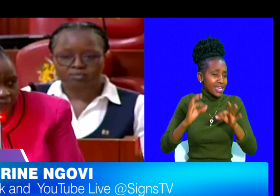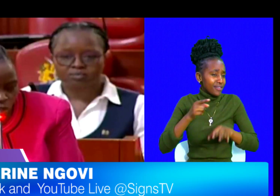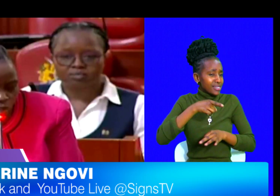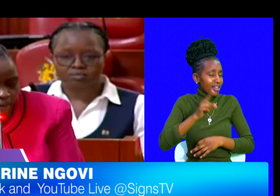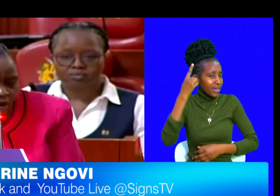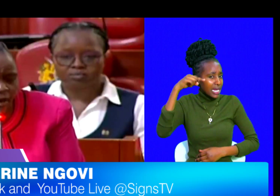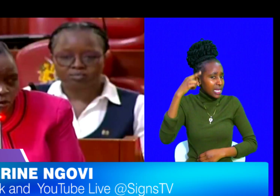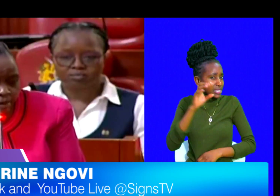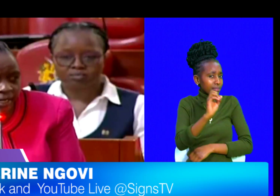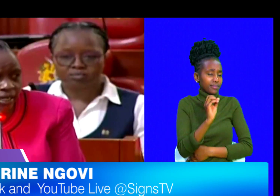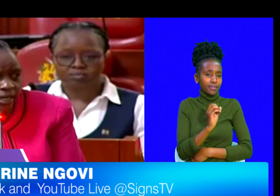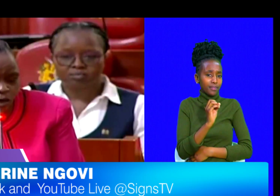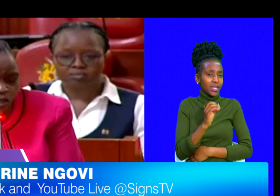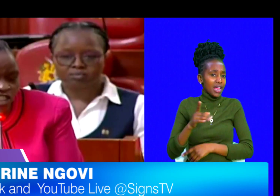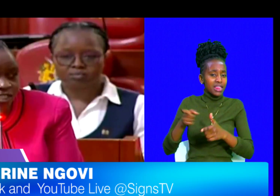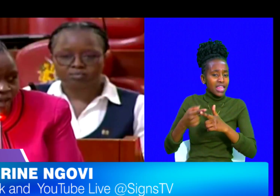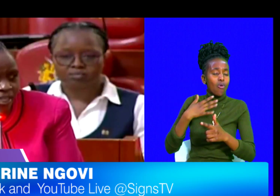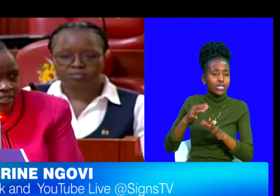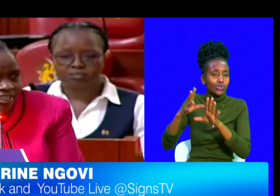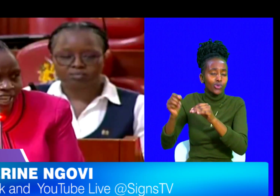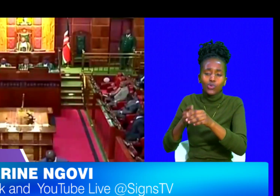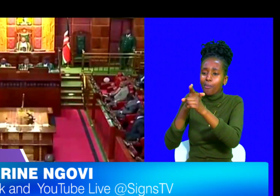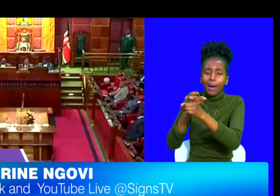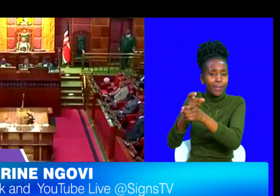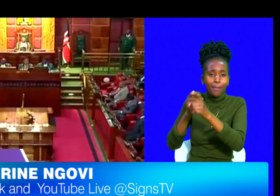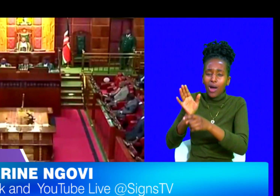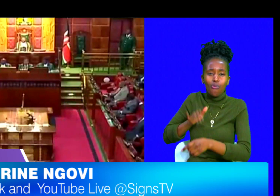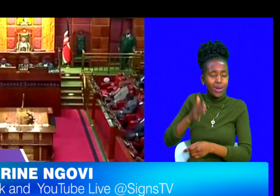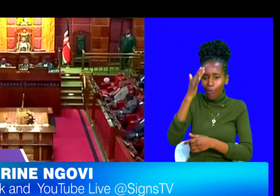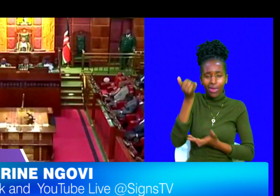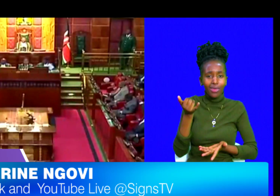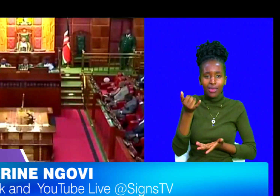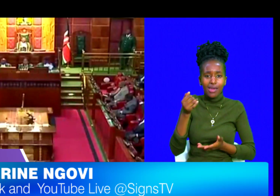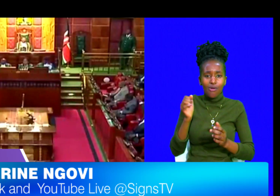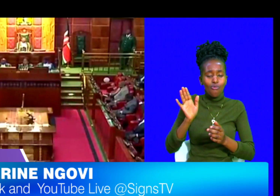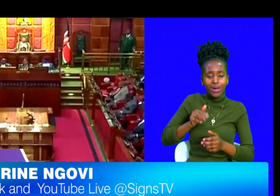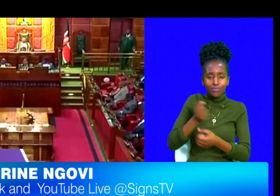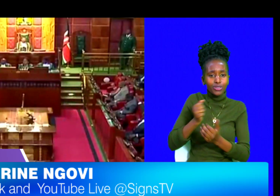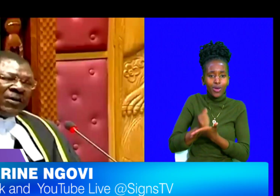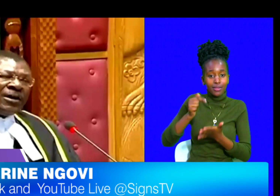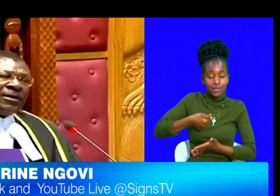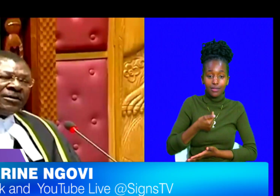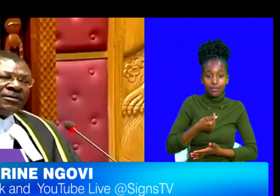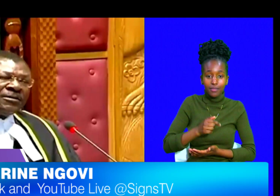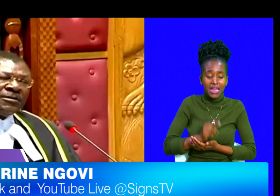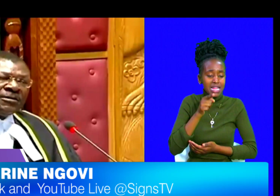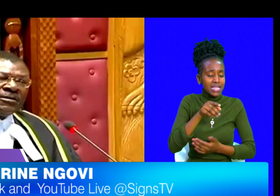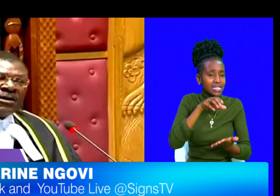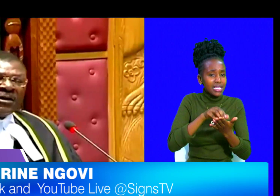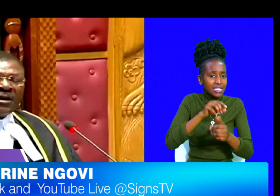attack a fellow woman or a woman because she's harmless. It is not a women affair, it is a member of parliament affair.